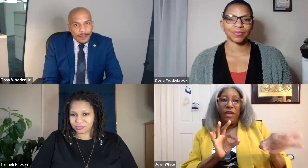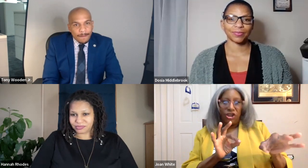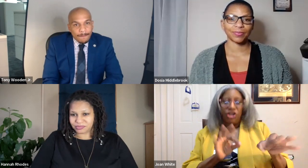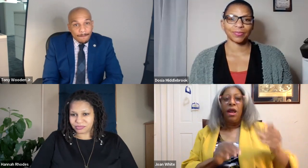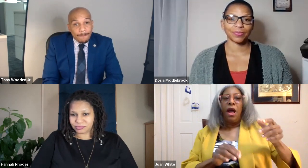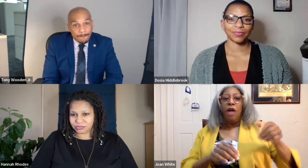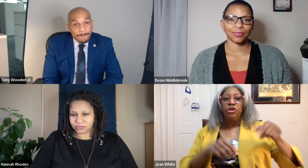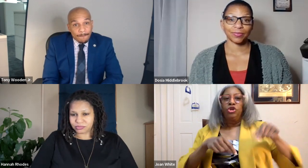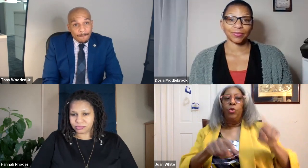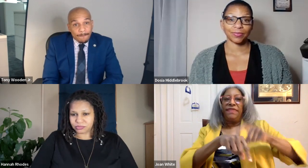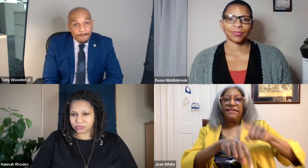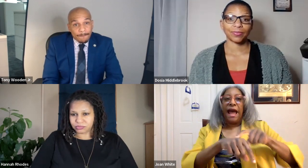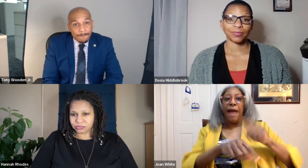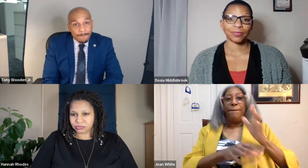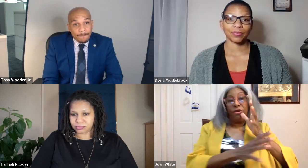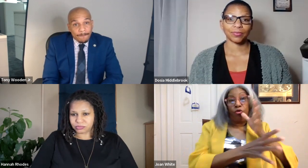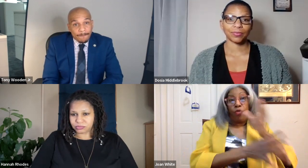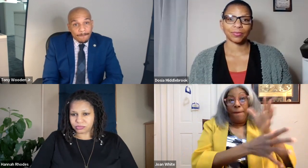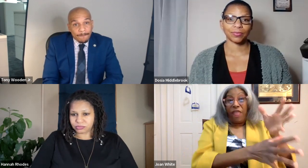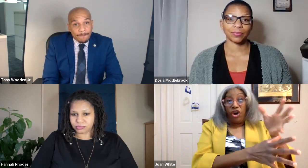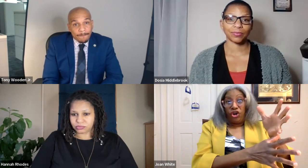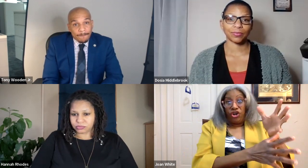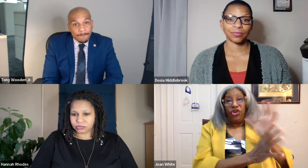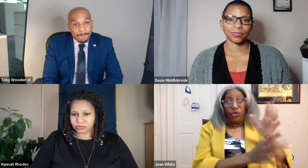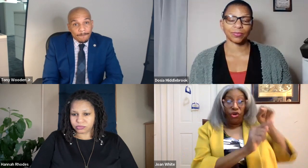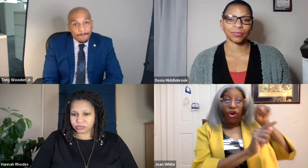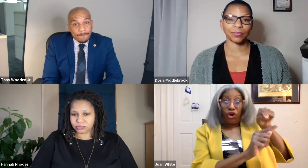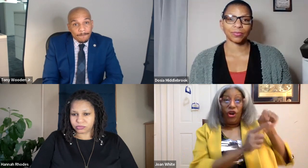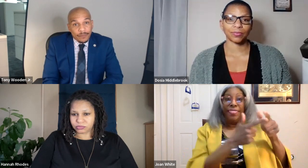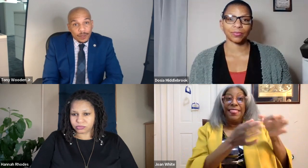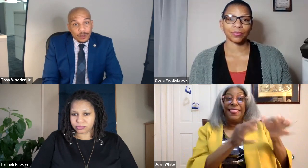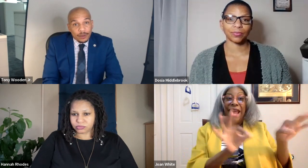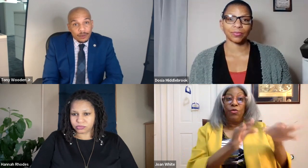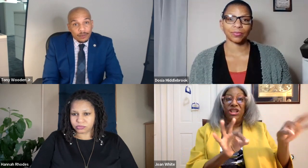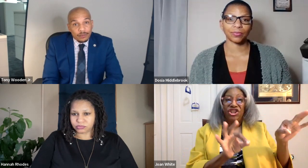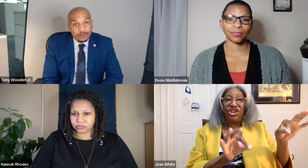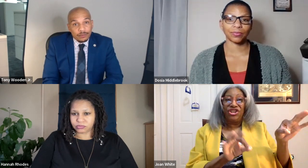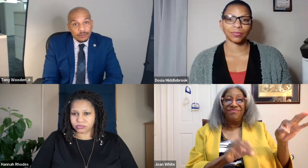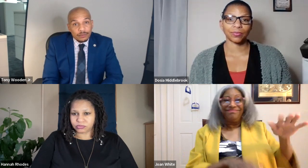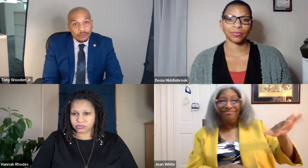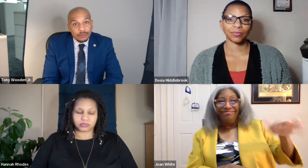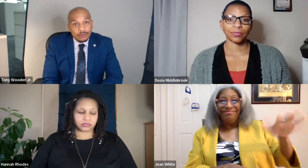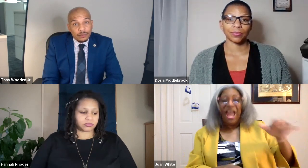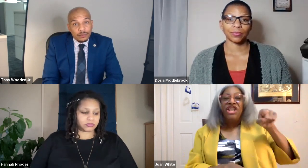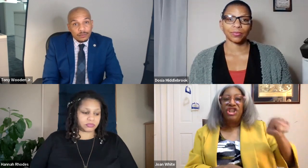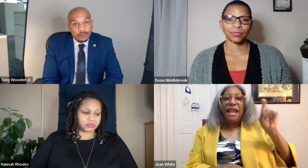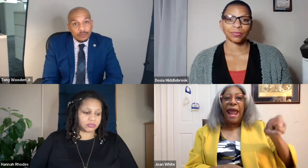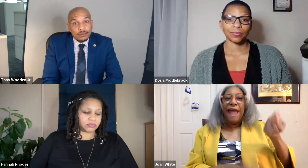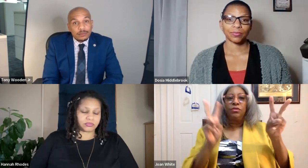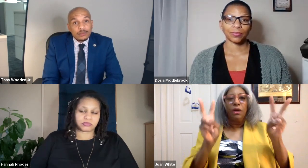I also wanted to mention or comment during the discussion about language. During my grandma's time, or